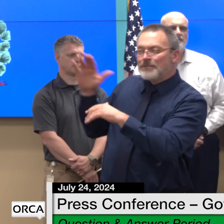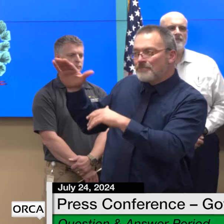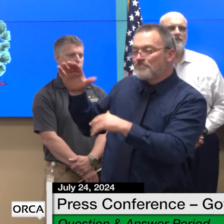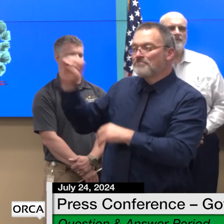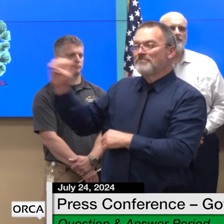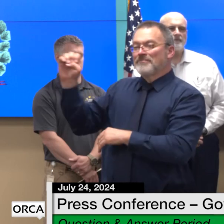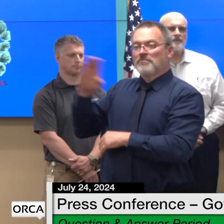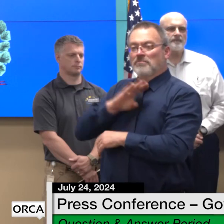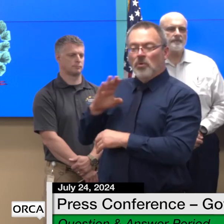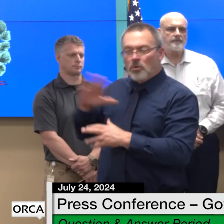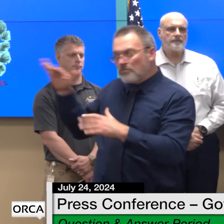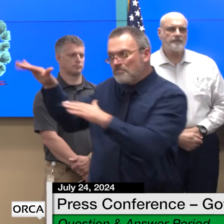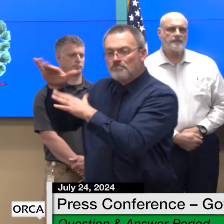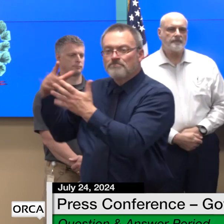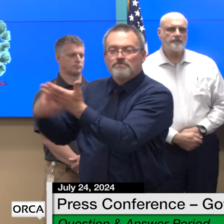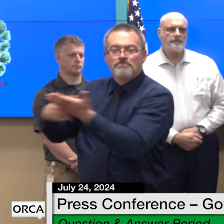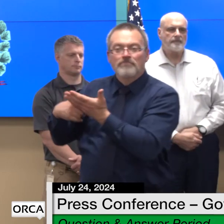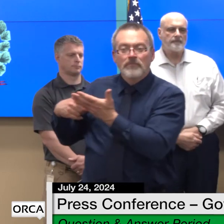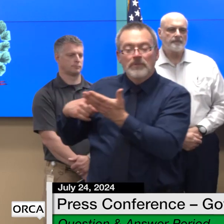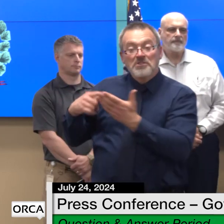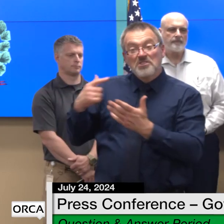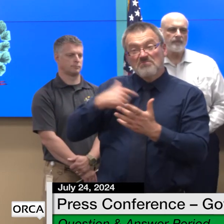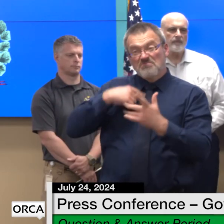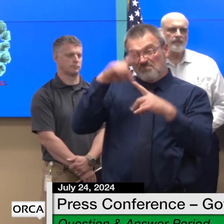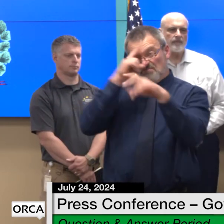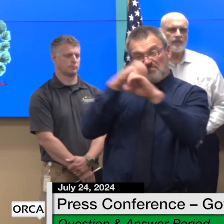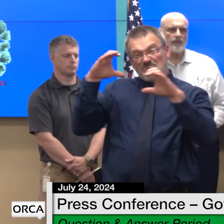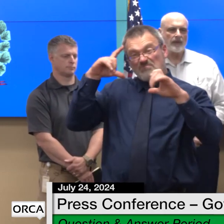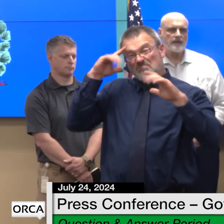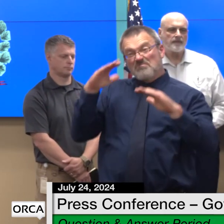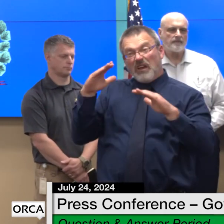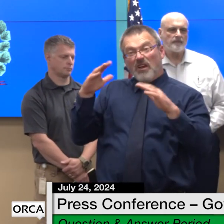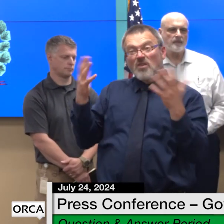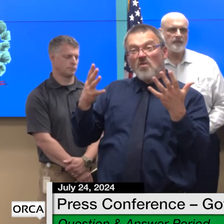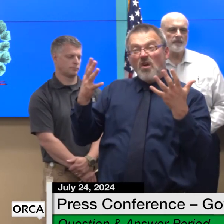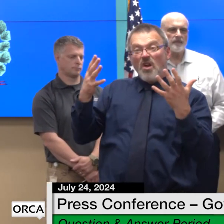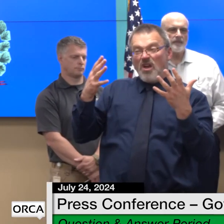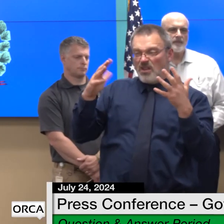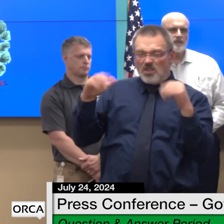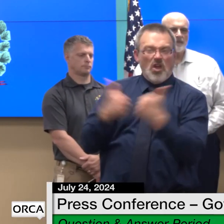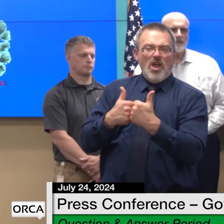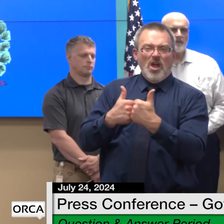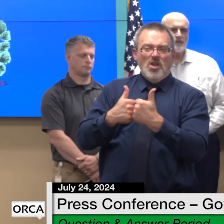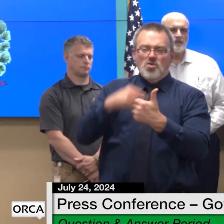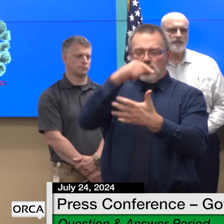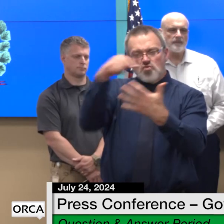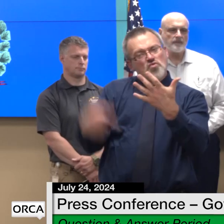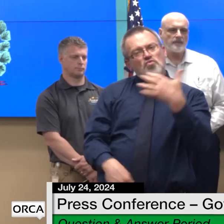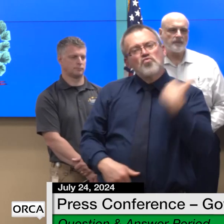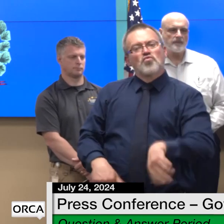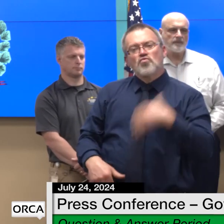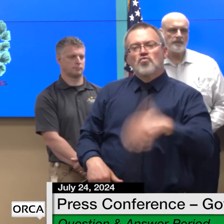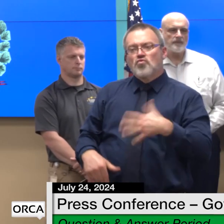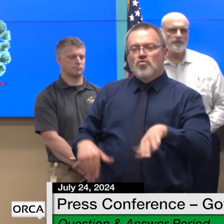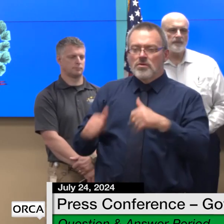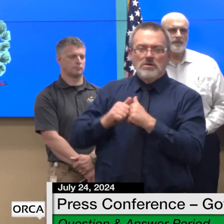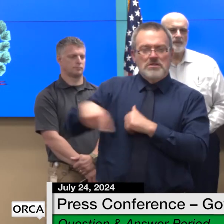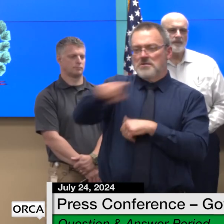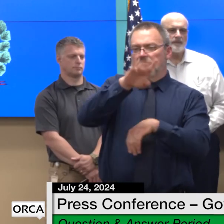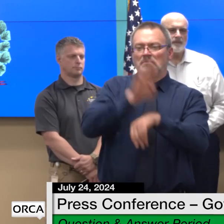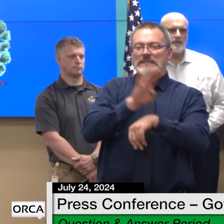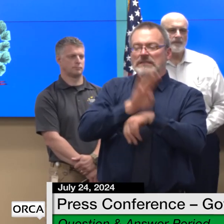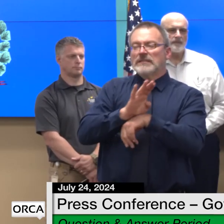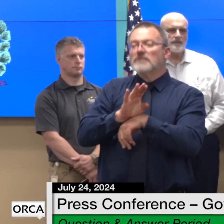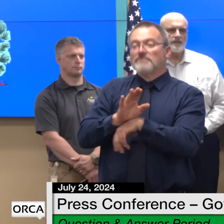expect we know what our challenges are with businesses in particular, some